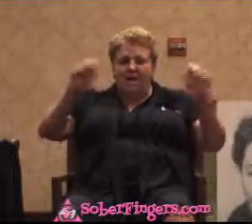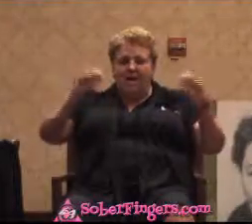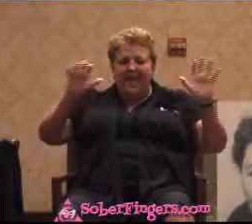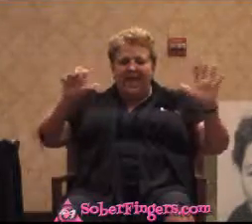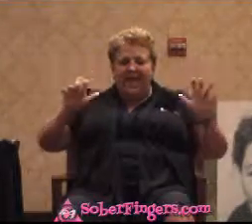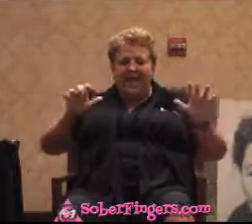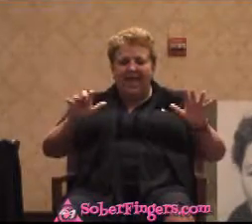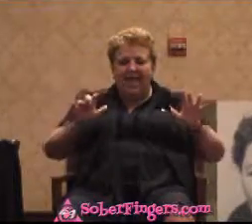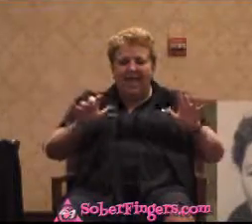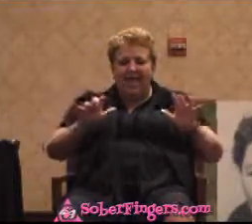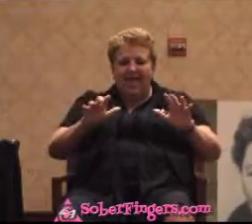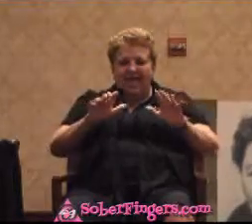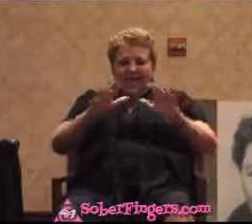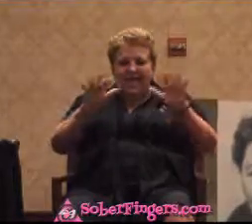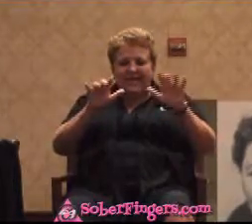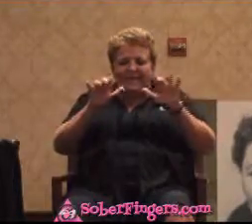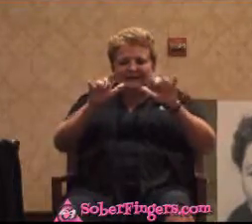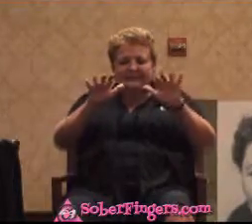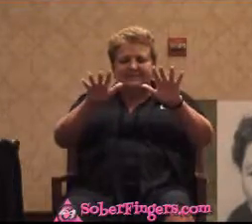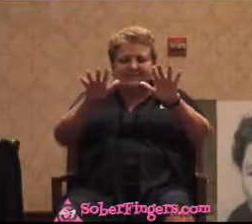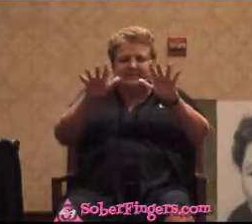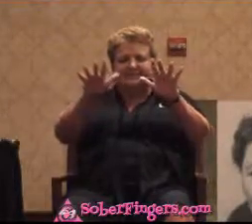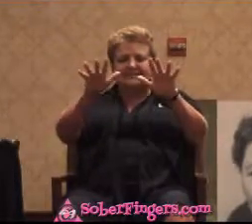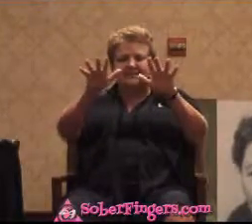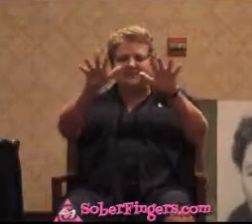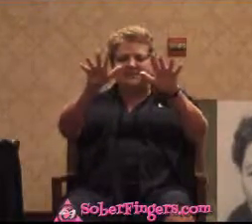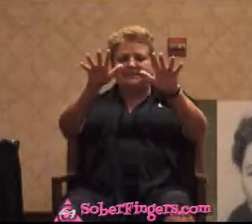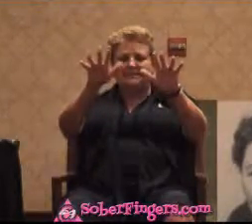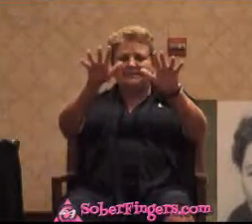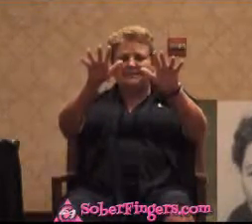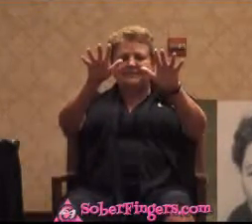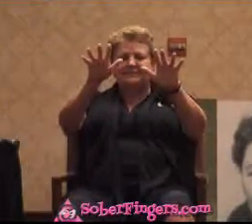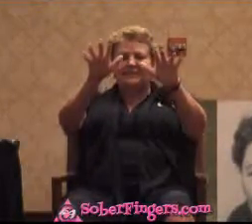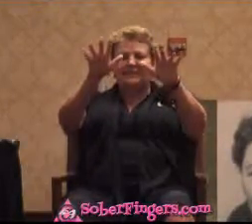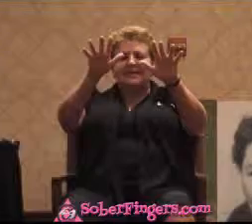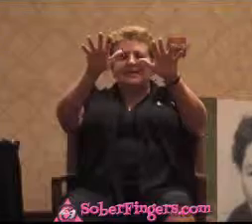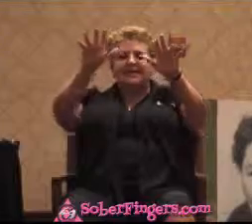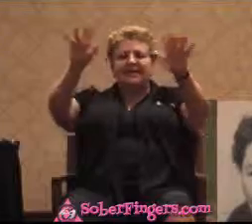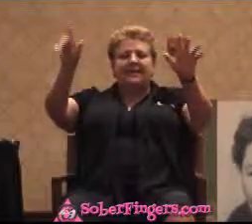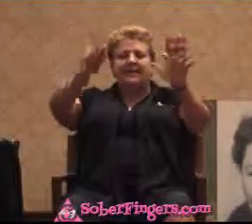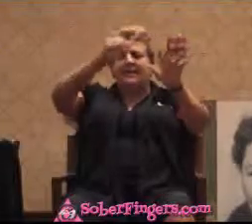Amazing